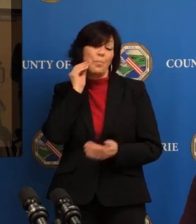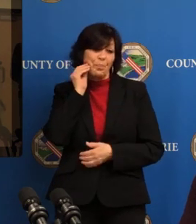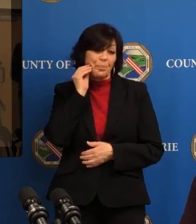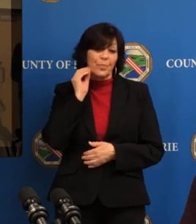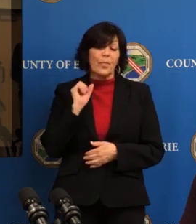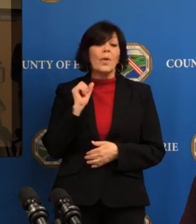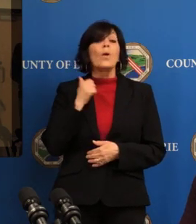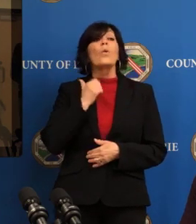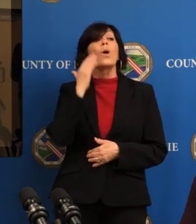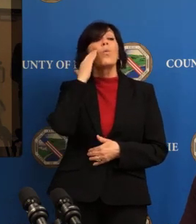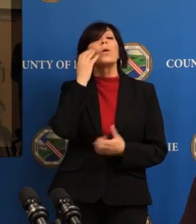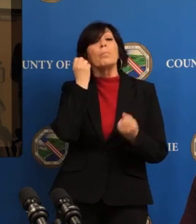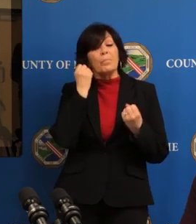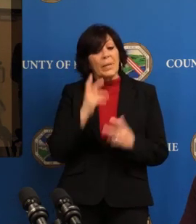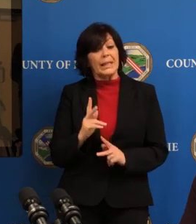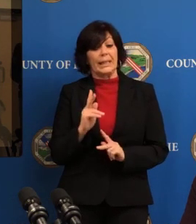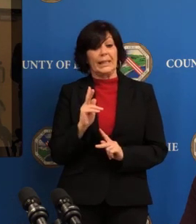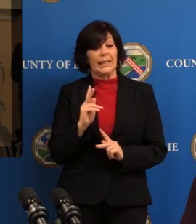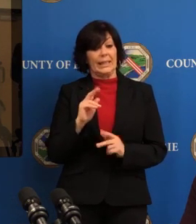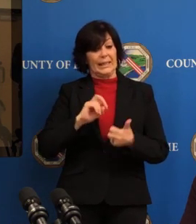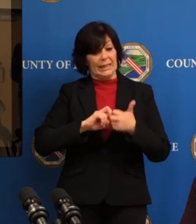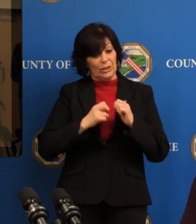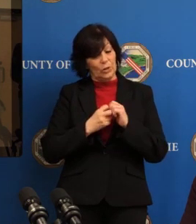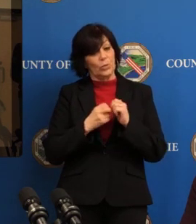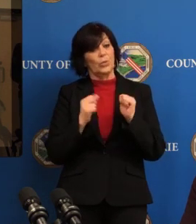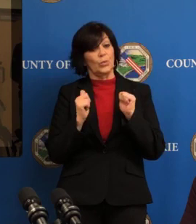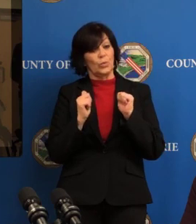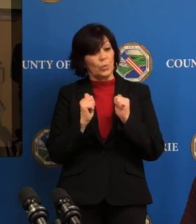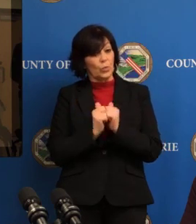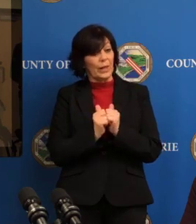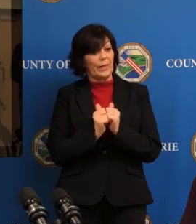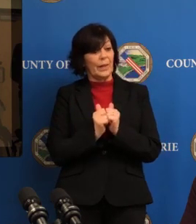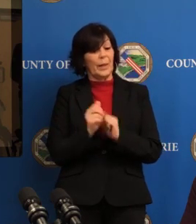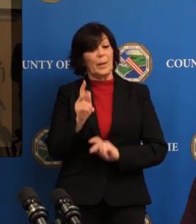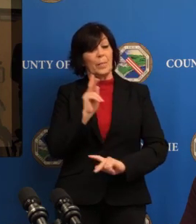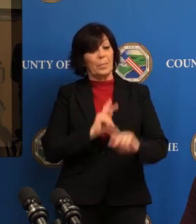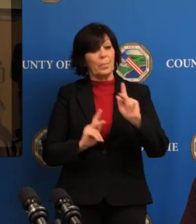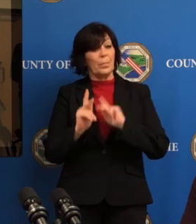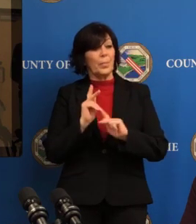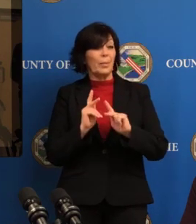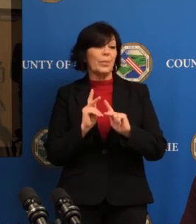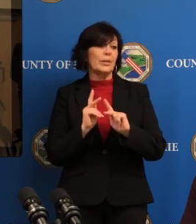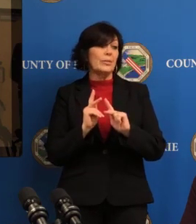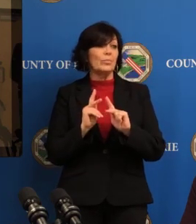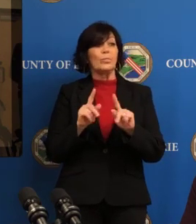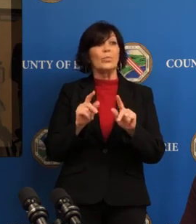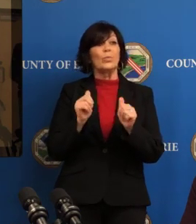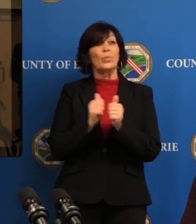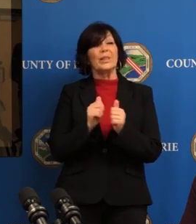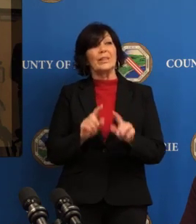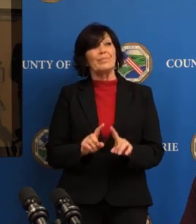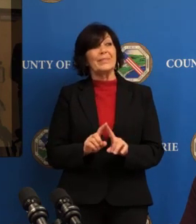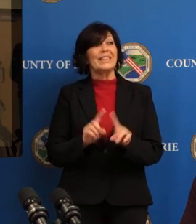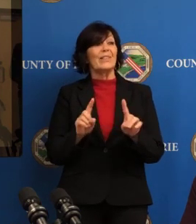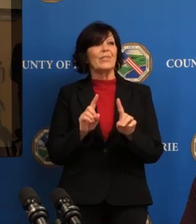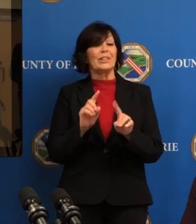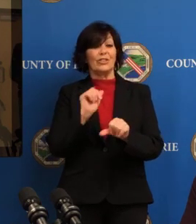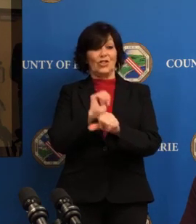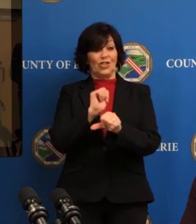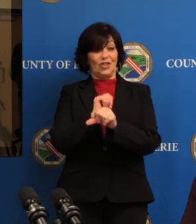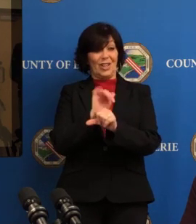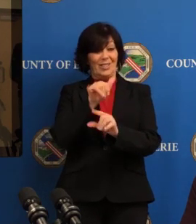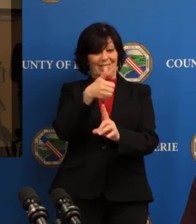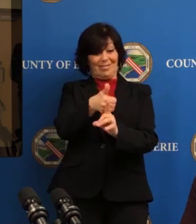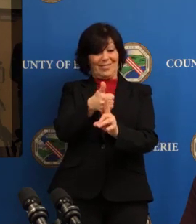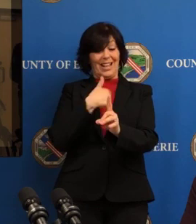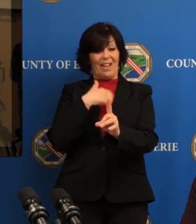are aware of a number of issues associated with individuals in varying occupations that have COVID-19. We tried to get